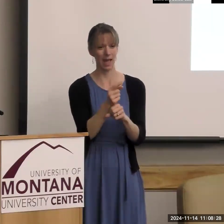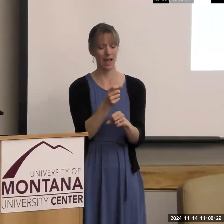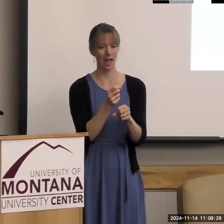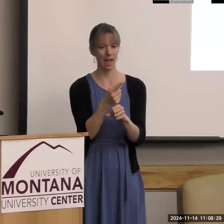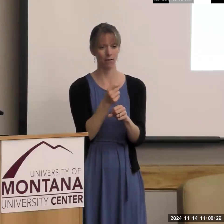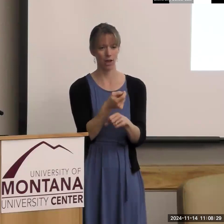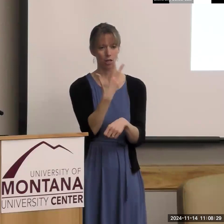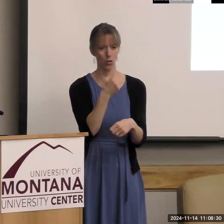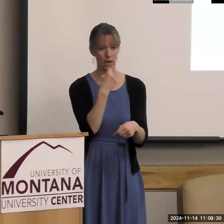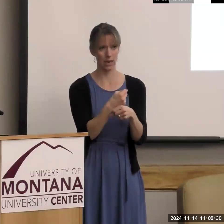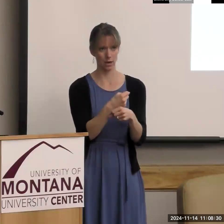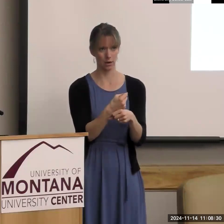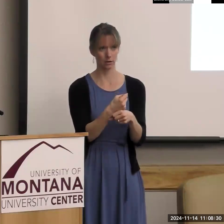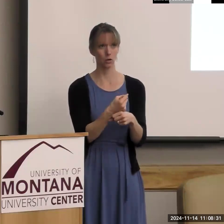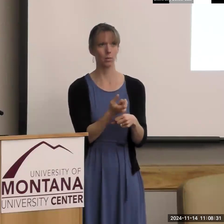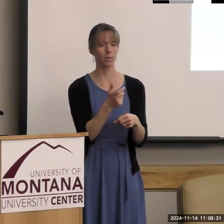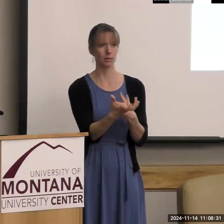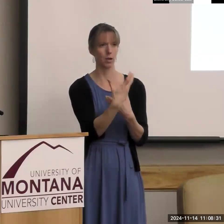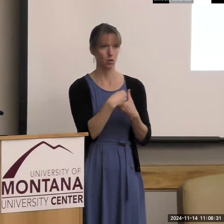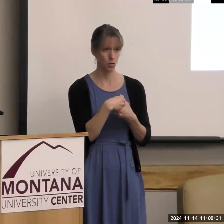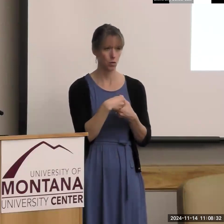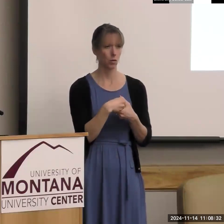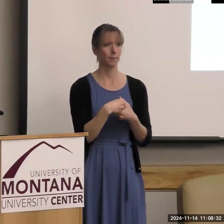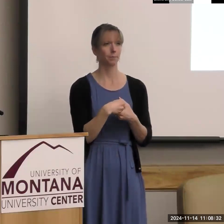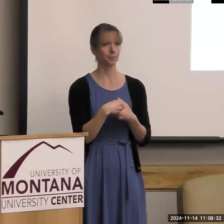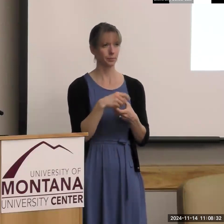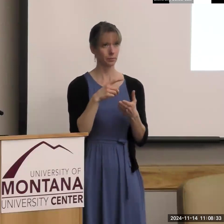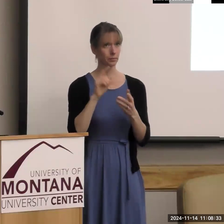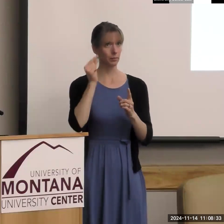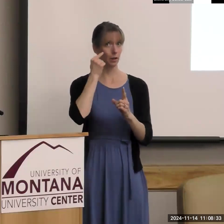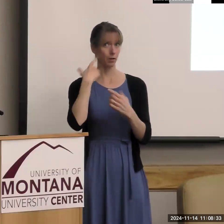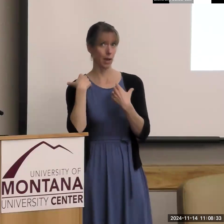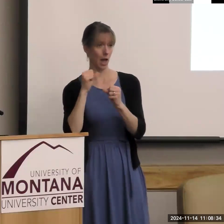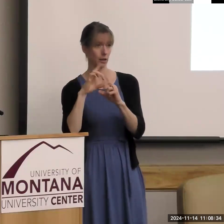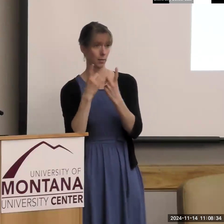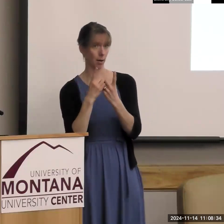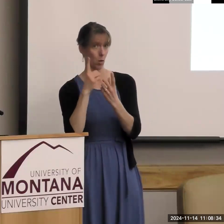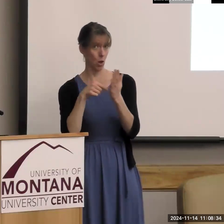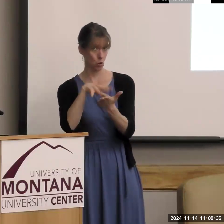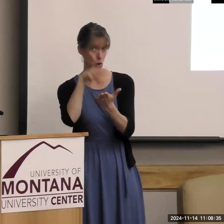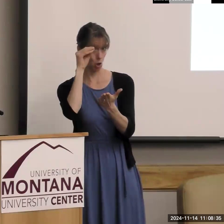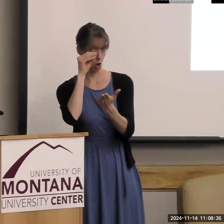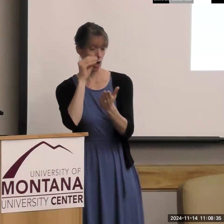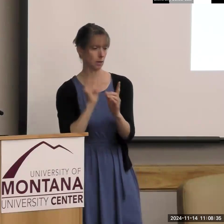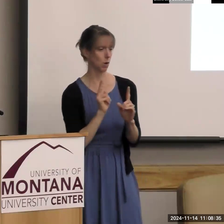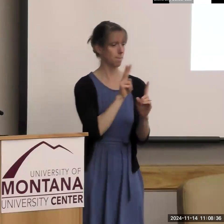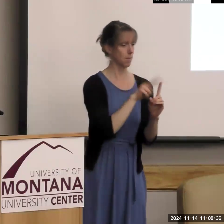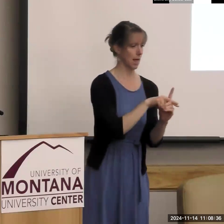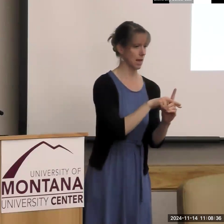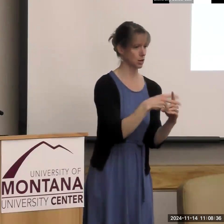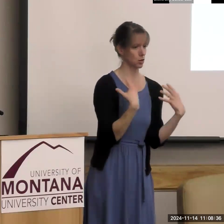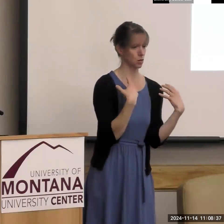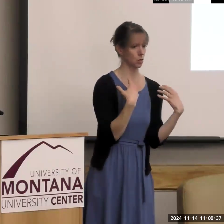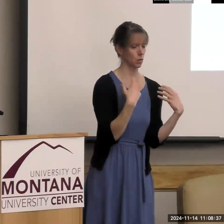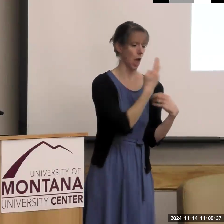are inclusive as well. All right, so we're going to take lessons learned from the government health departments and apply it to the hospital systems.